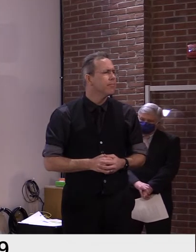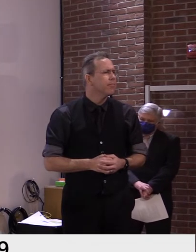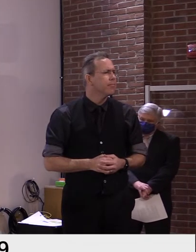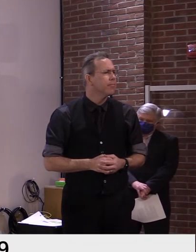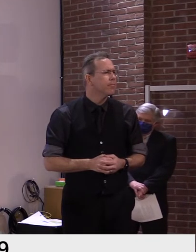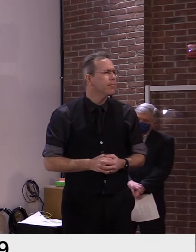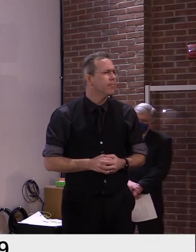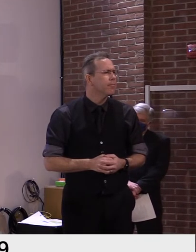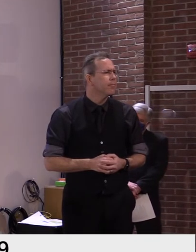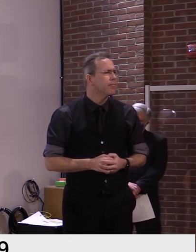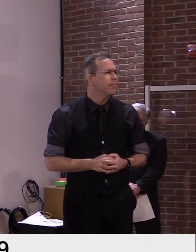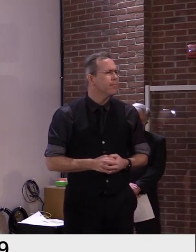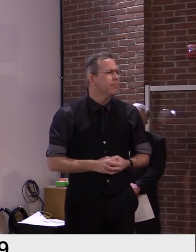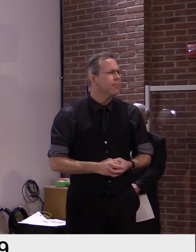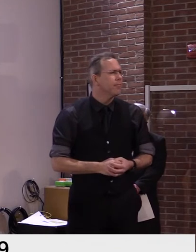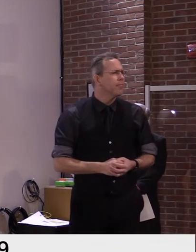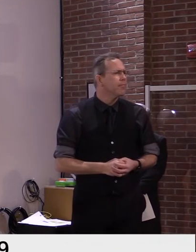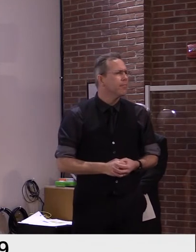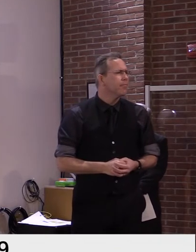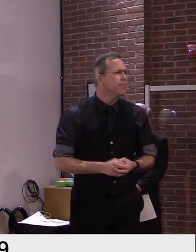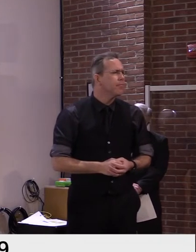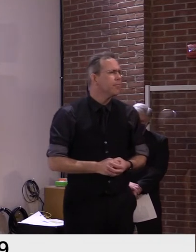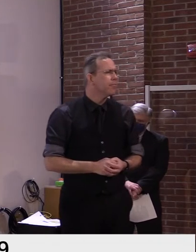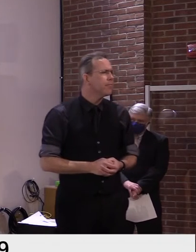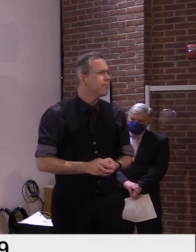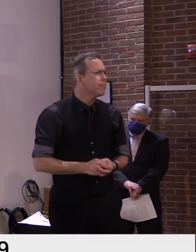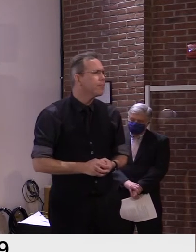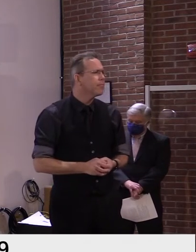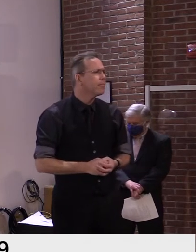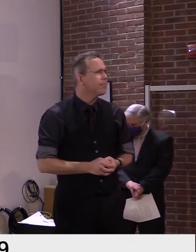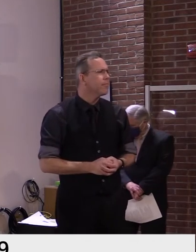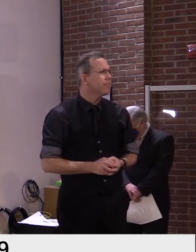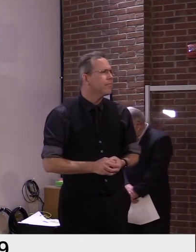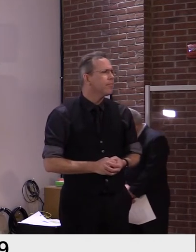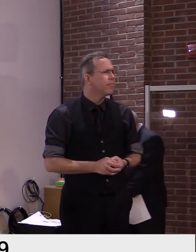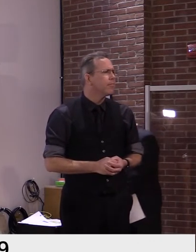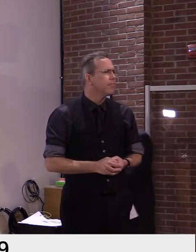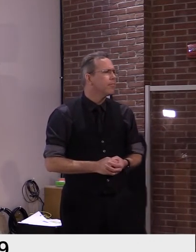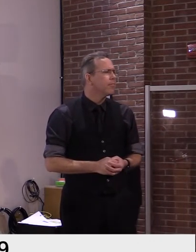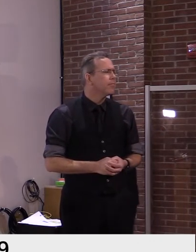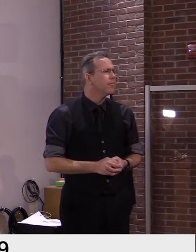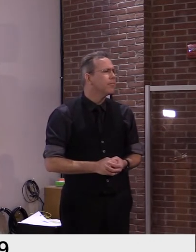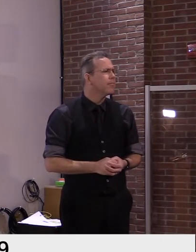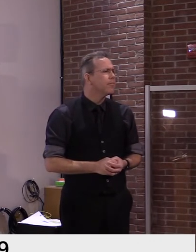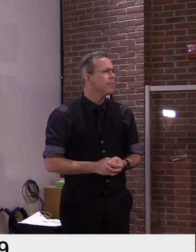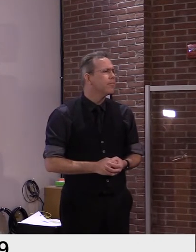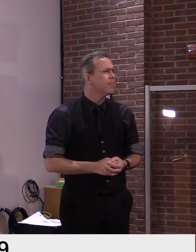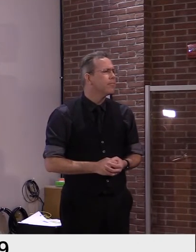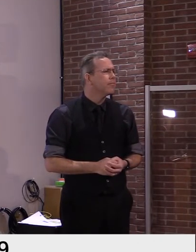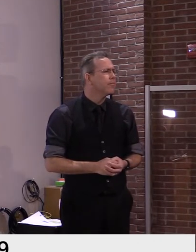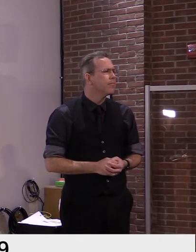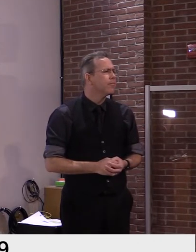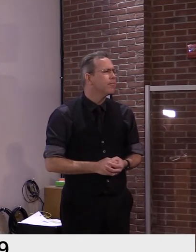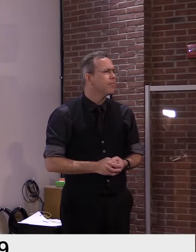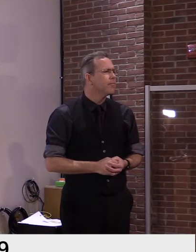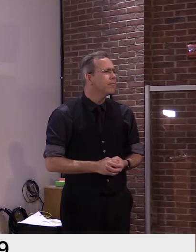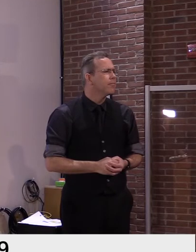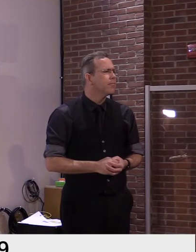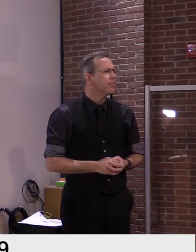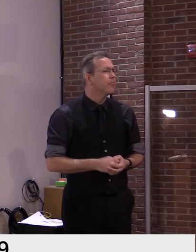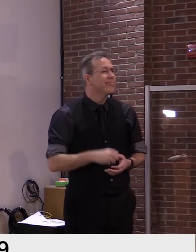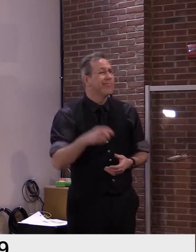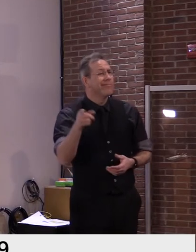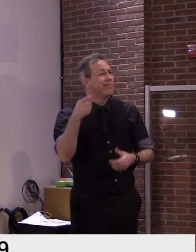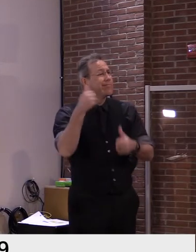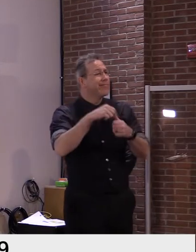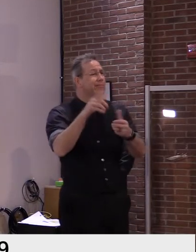announcing any revisions to those guidelines to reduce barriers to full in-person instruction? Well, again, this